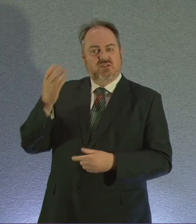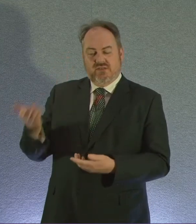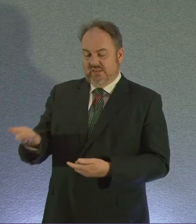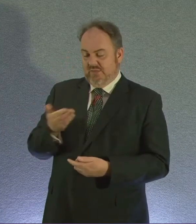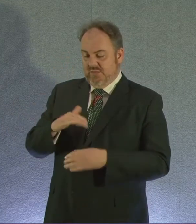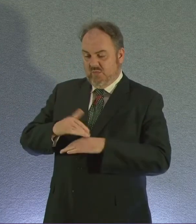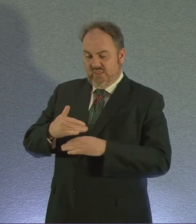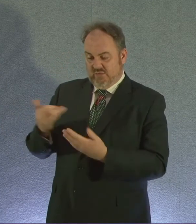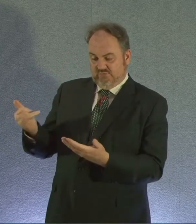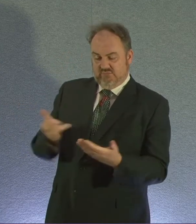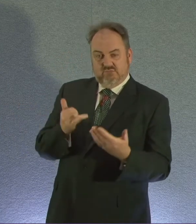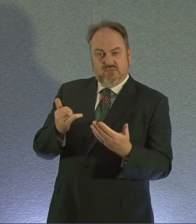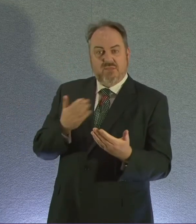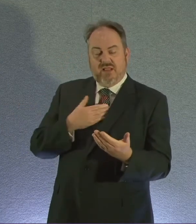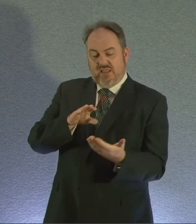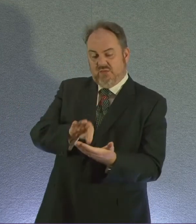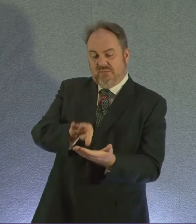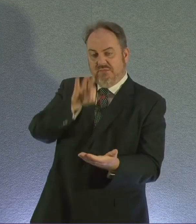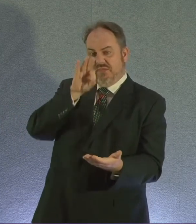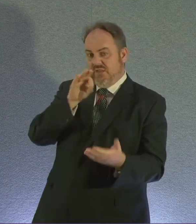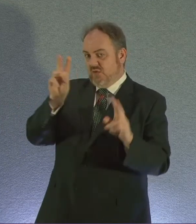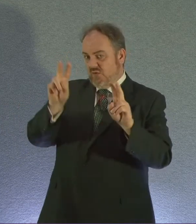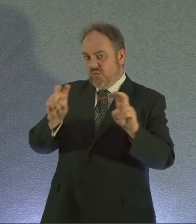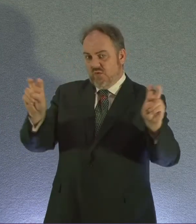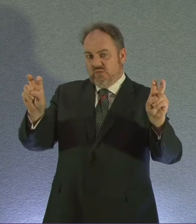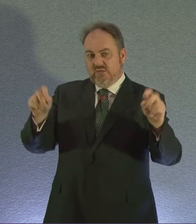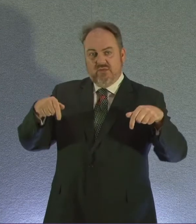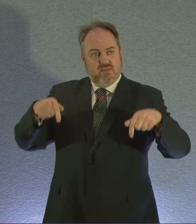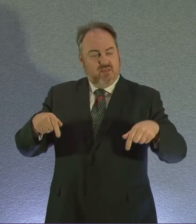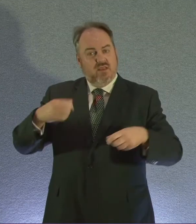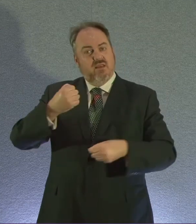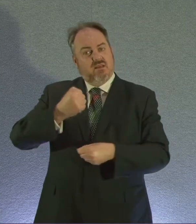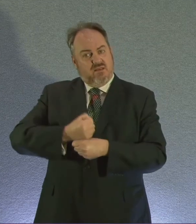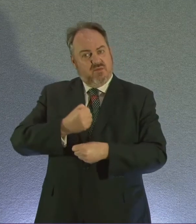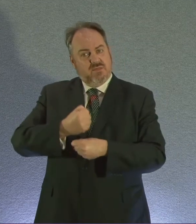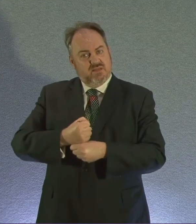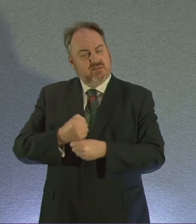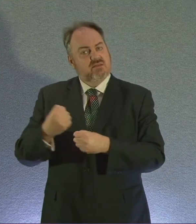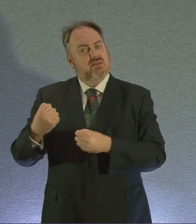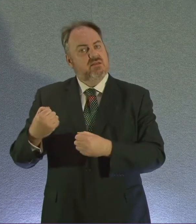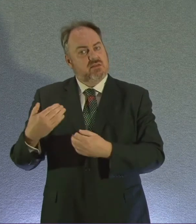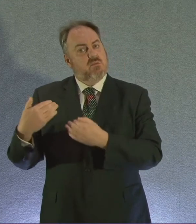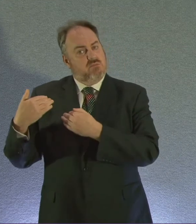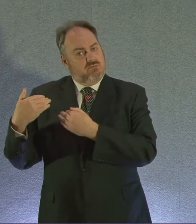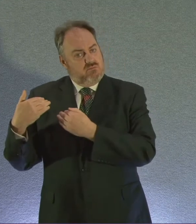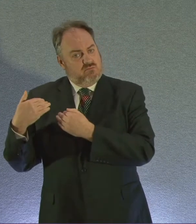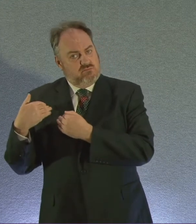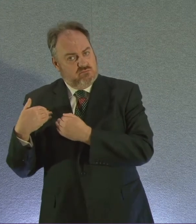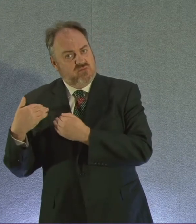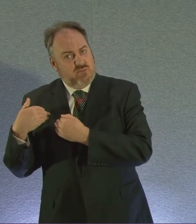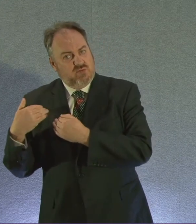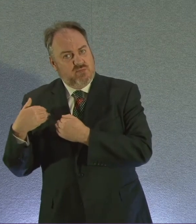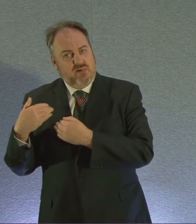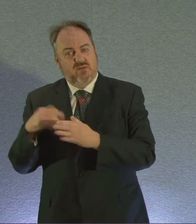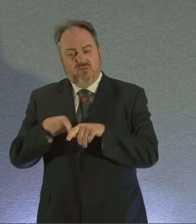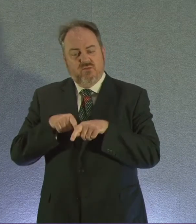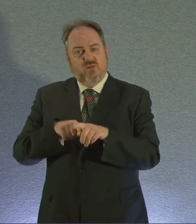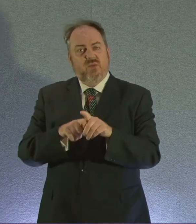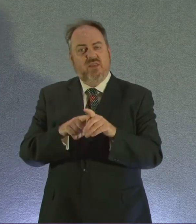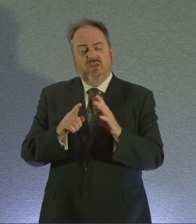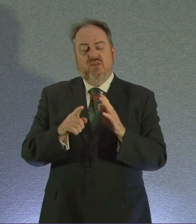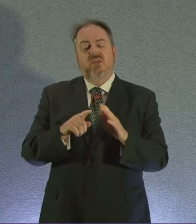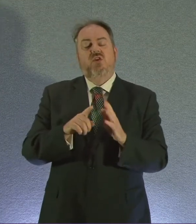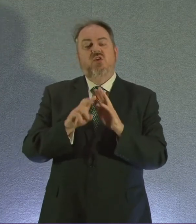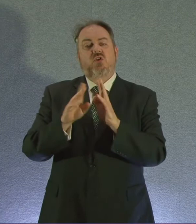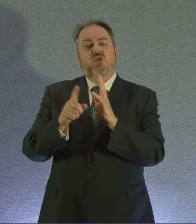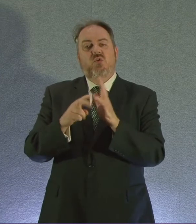I'd like to quote from it, please. And it said, "The state has a positive obligation under Article 2 of the European Convention of Human Rights to